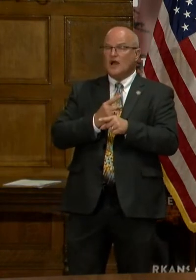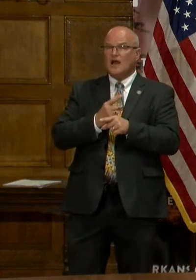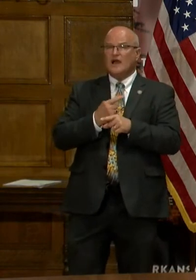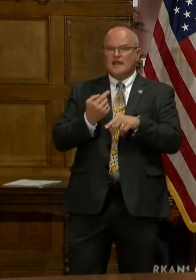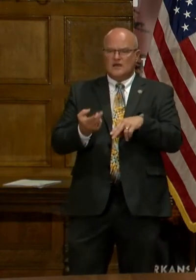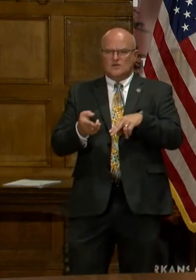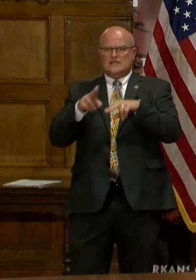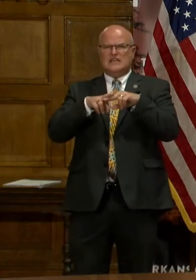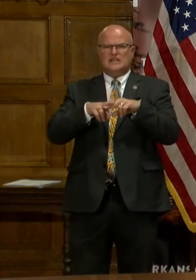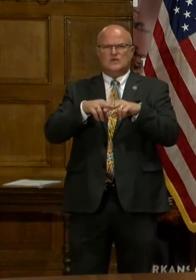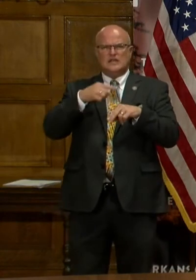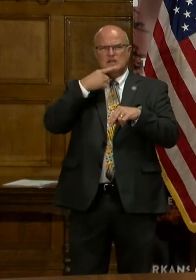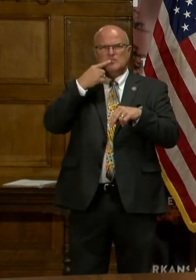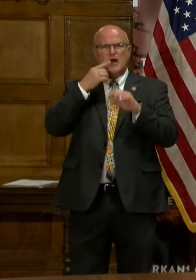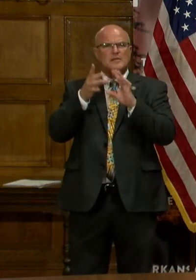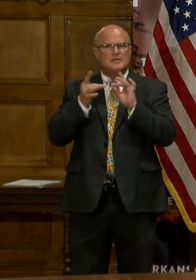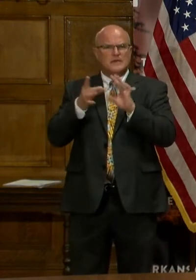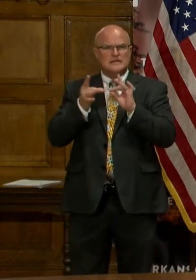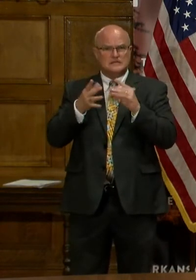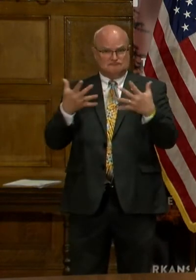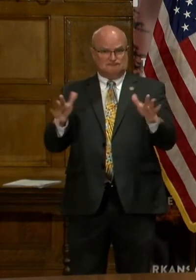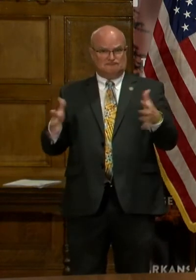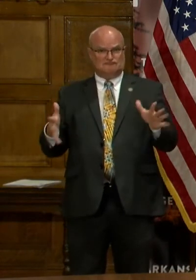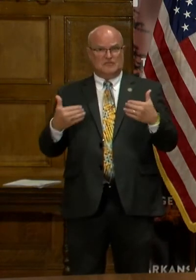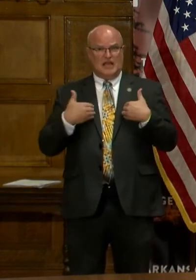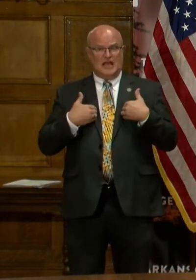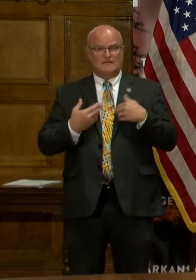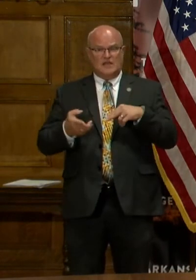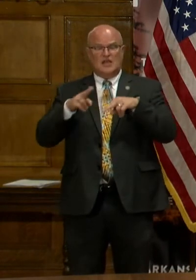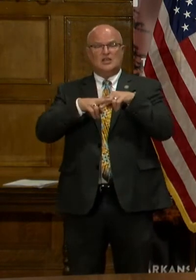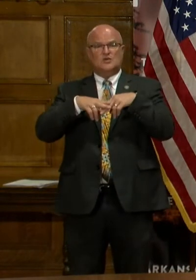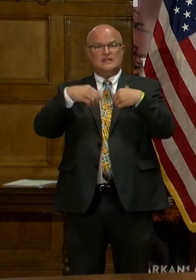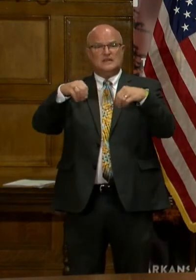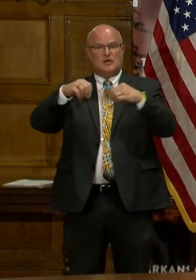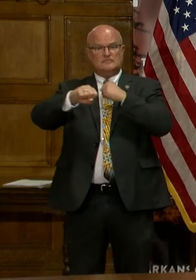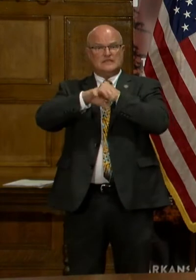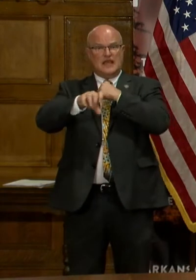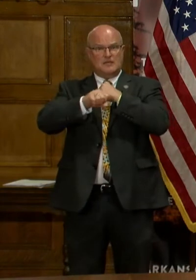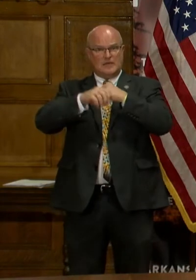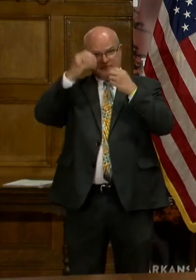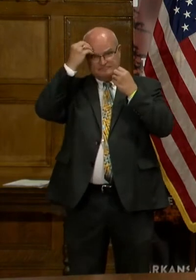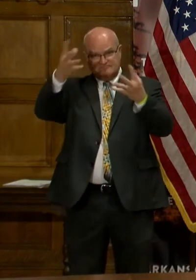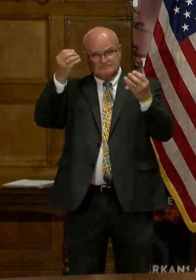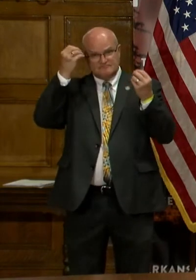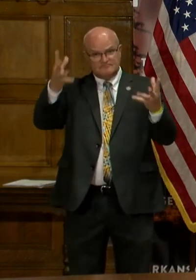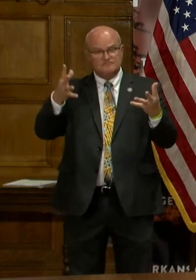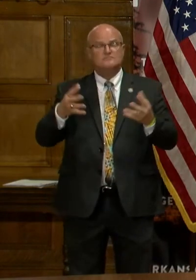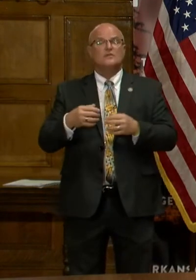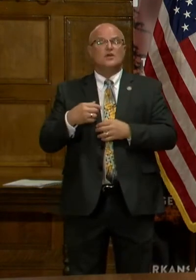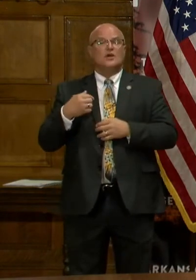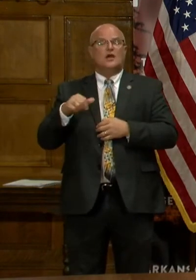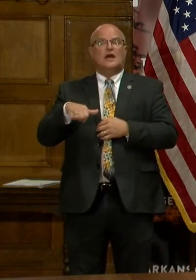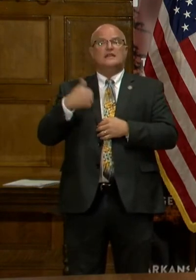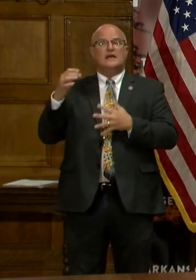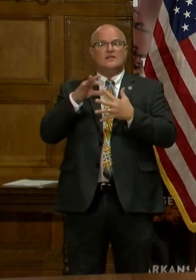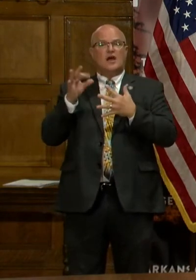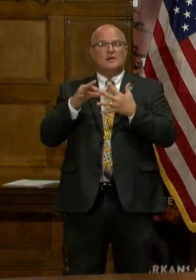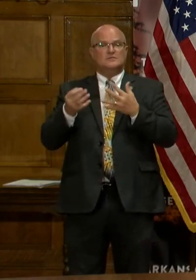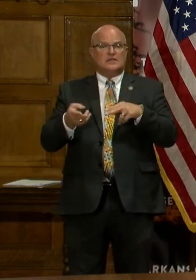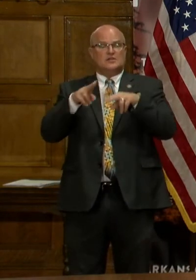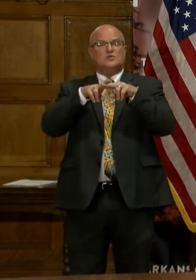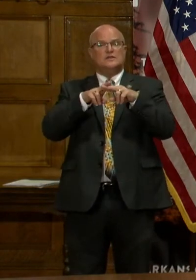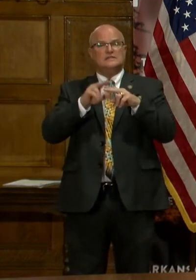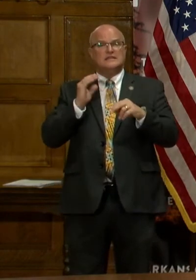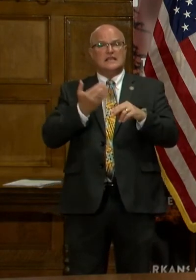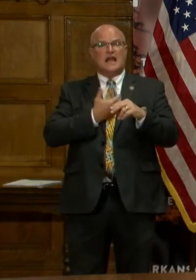was increased public messaging, which we have done. We've increased the marketing campaign. Another option was